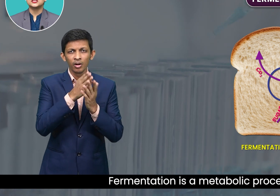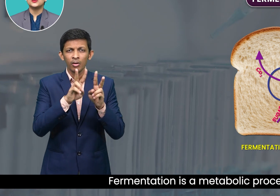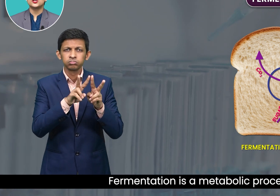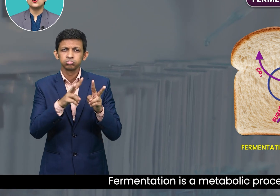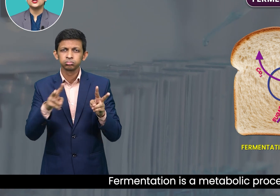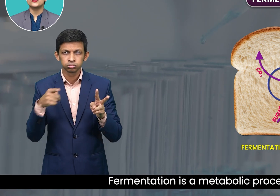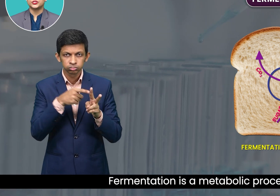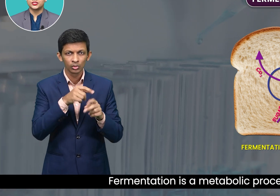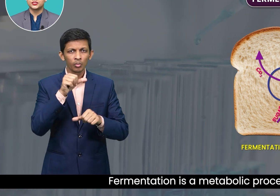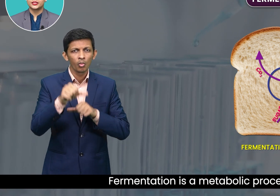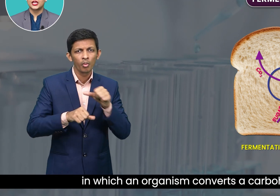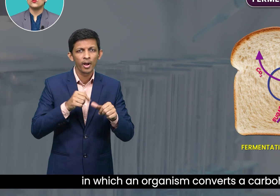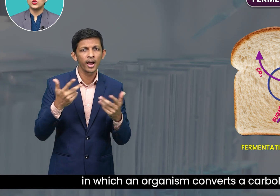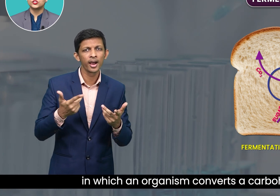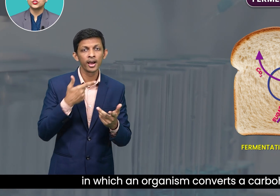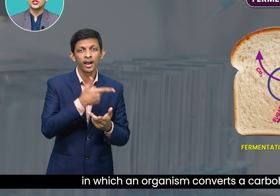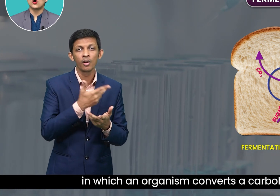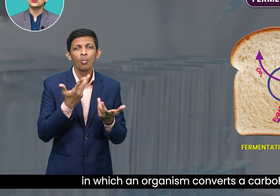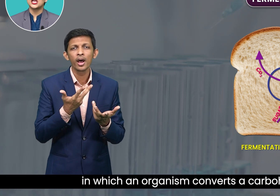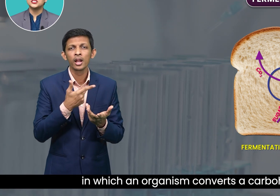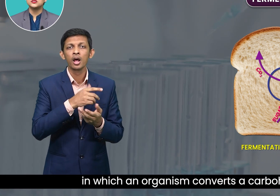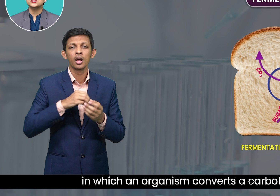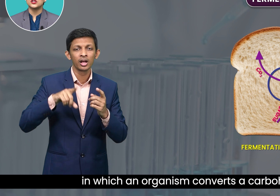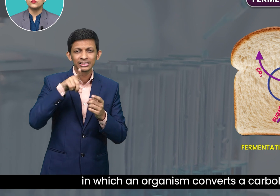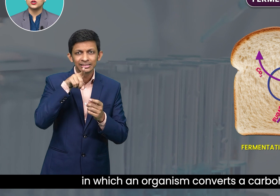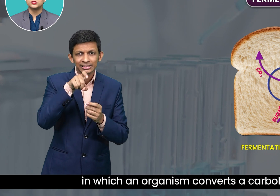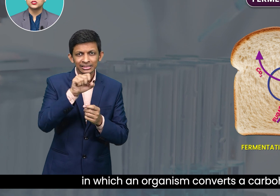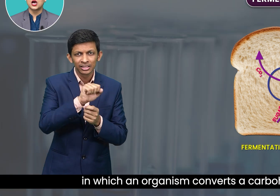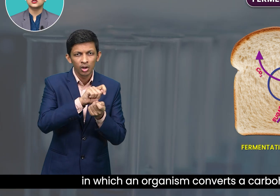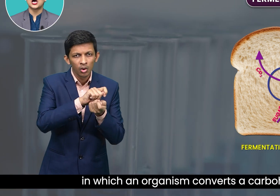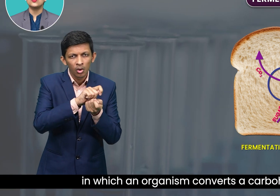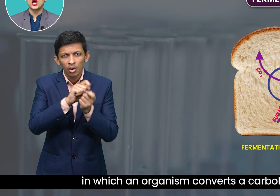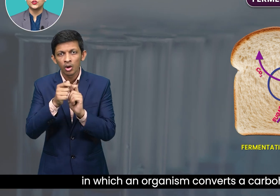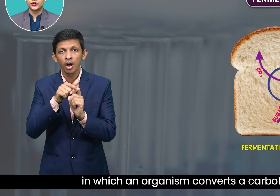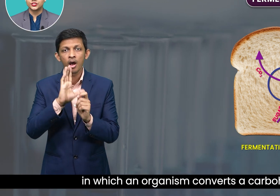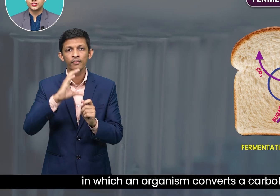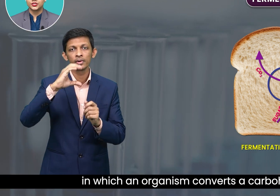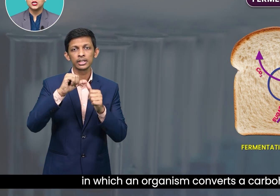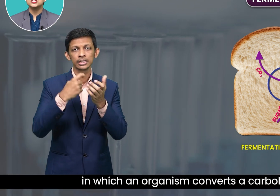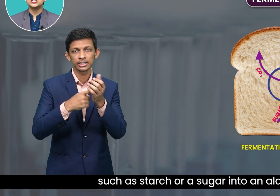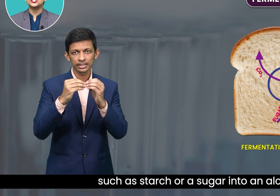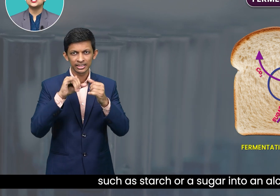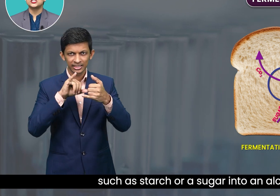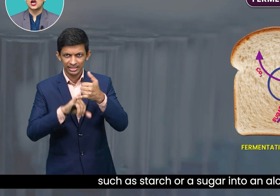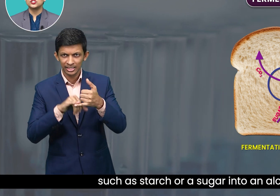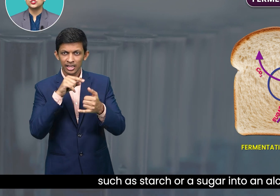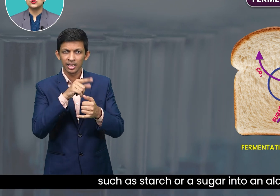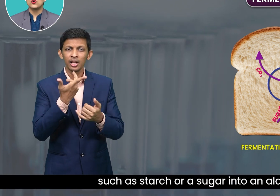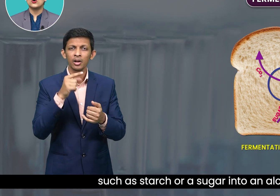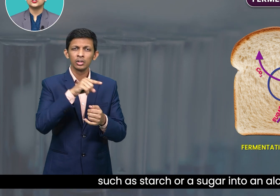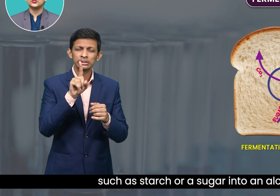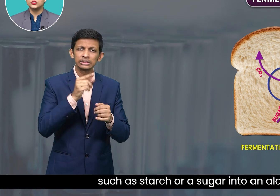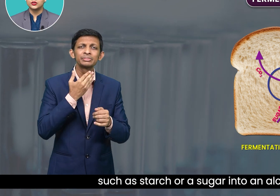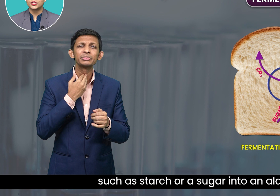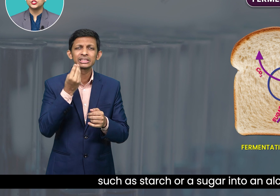Fermentation is a metabolic process in which an organism converts a carbohydrate such as starch